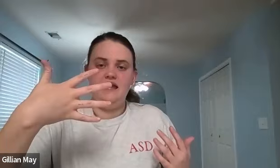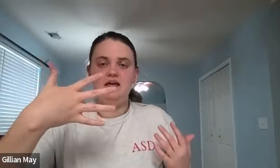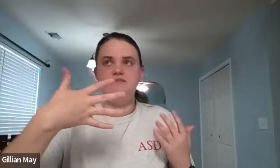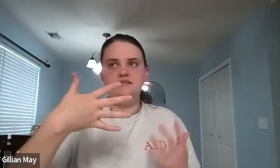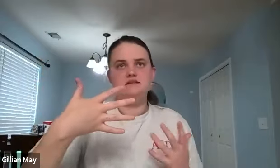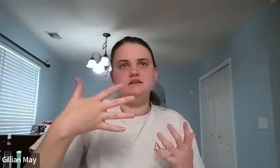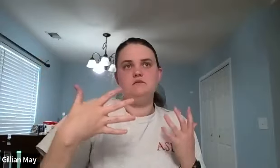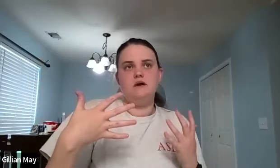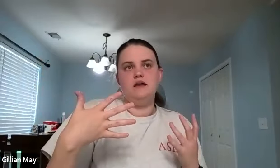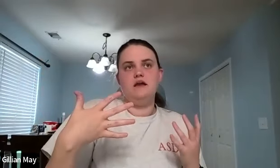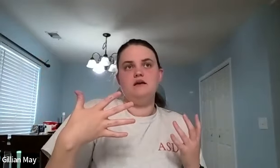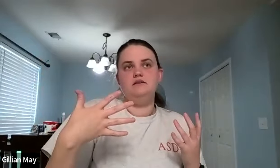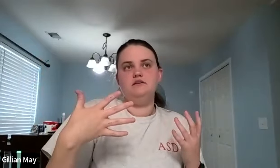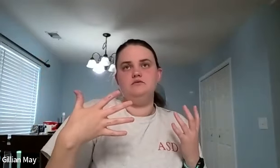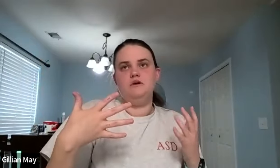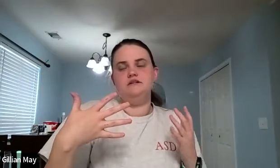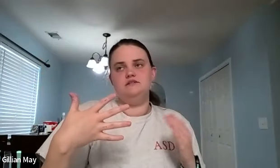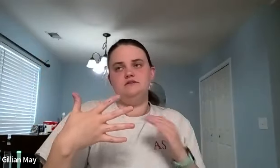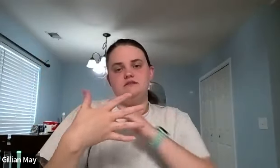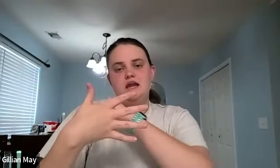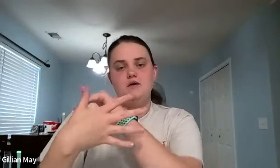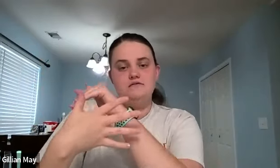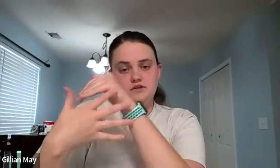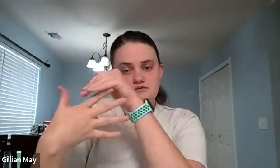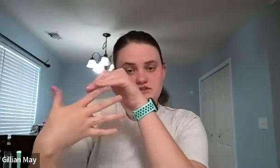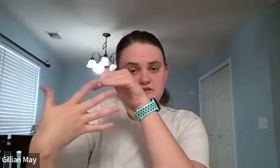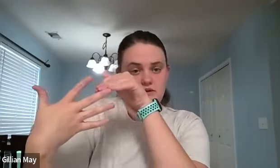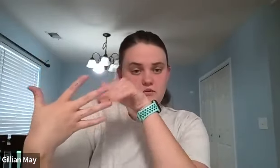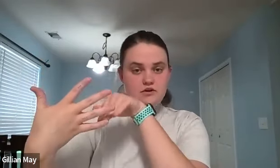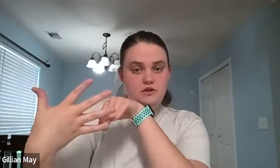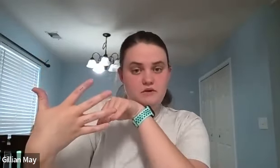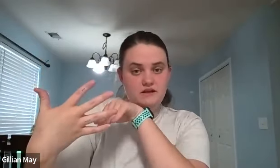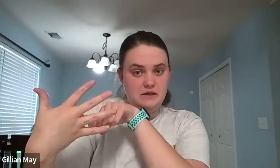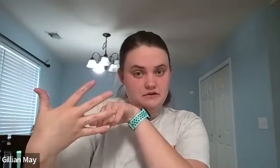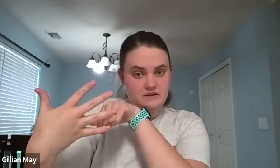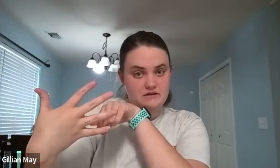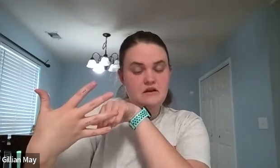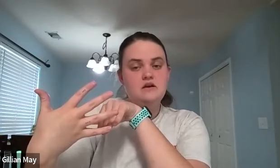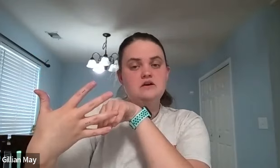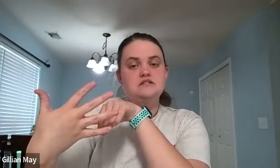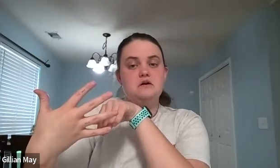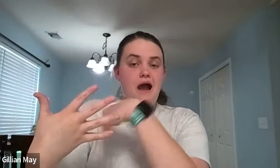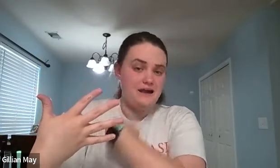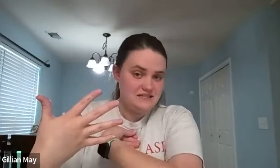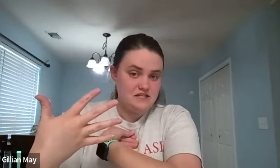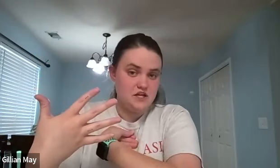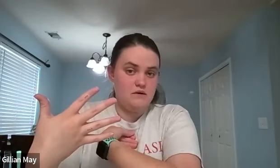And basically the way you want to do is like however you start the order, you want to keep with it. So I tend to go in